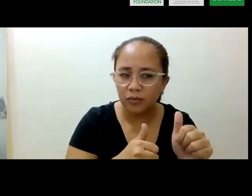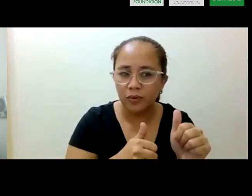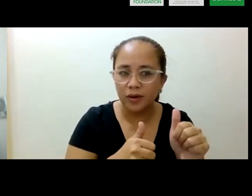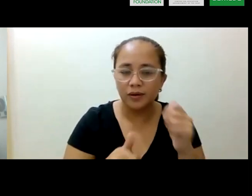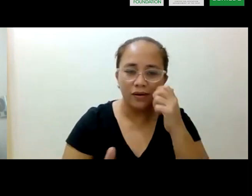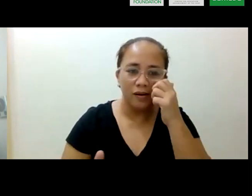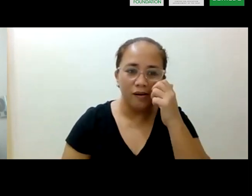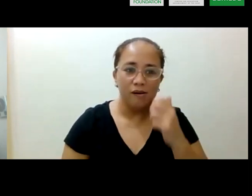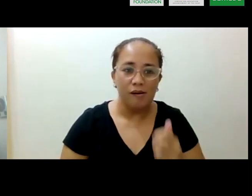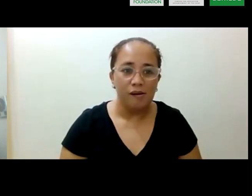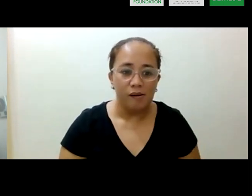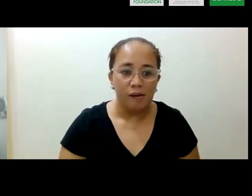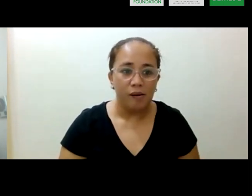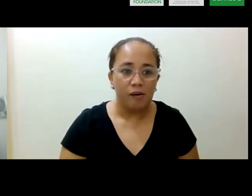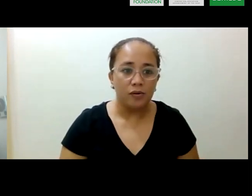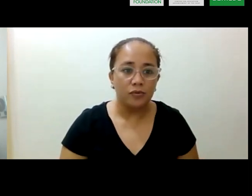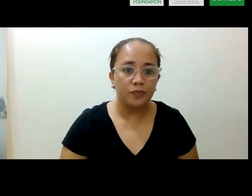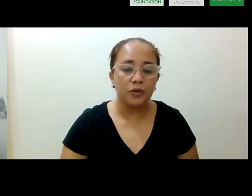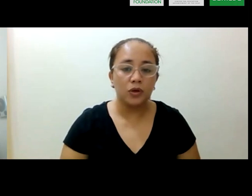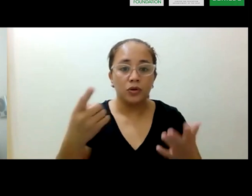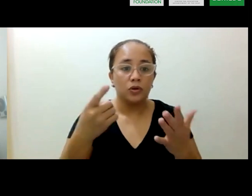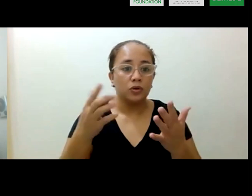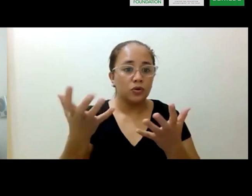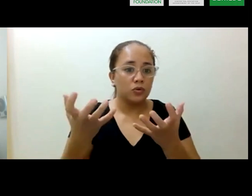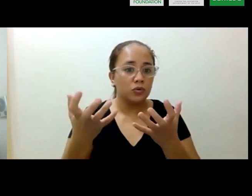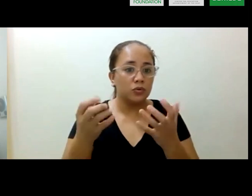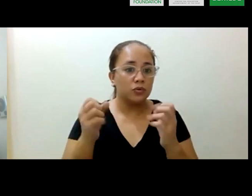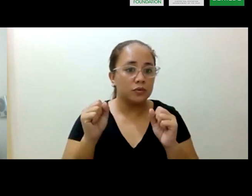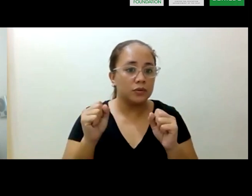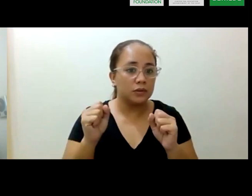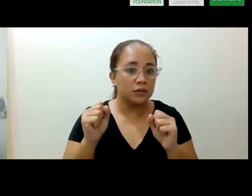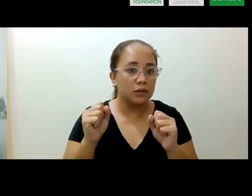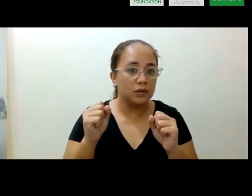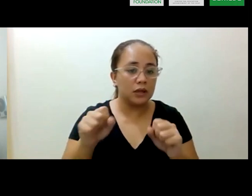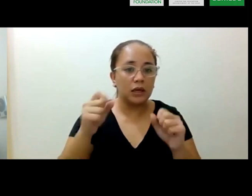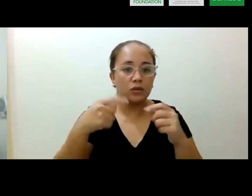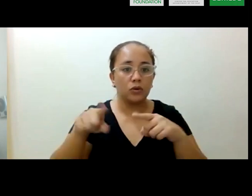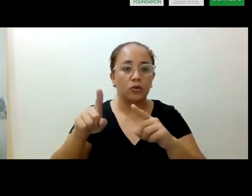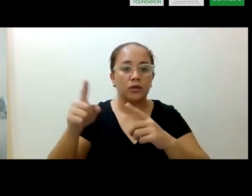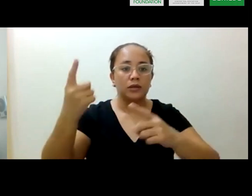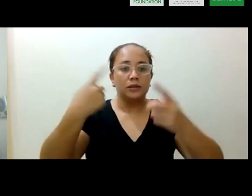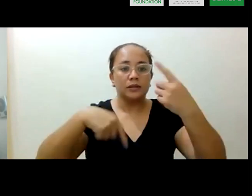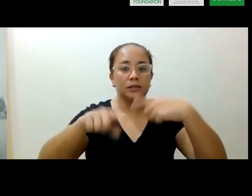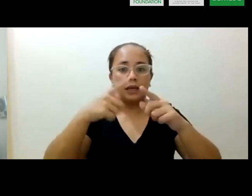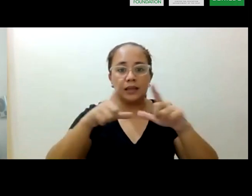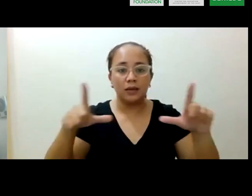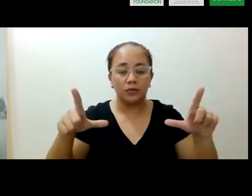yet. You can go to the Sign Language Dictionary